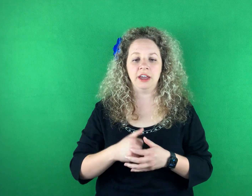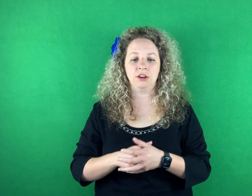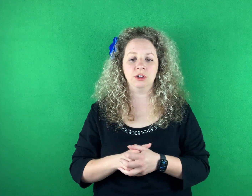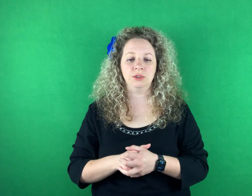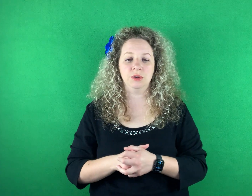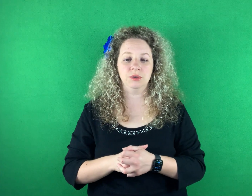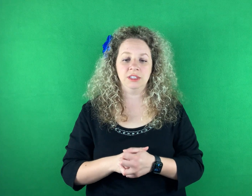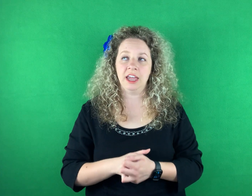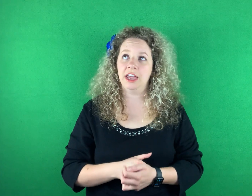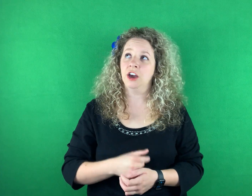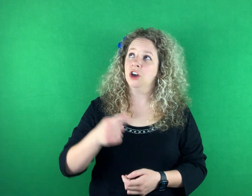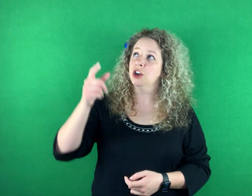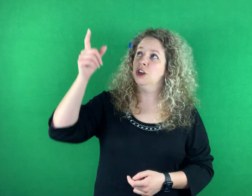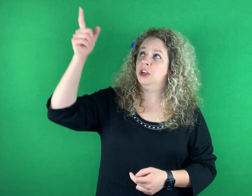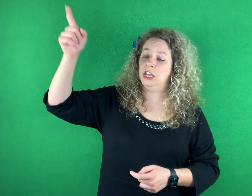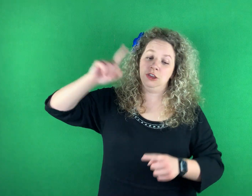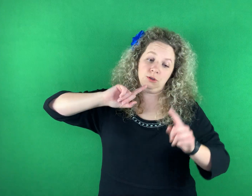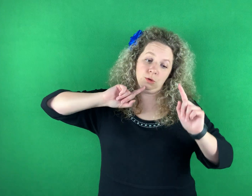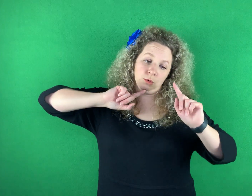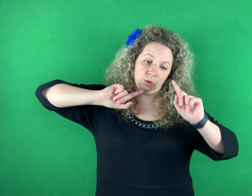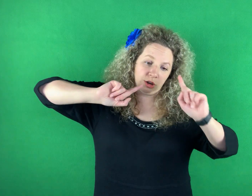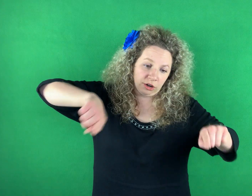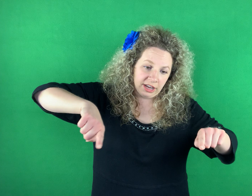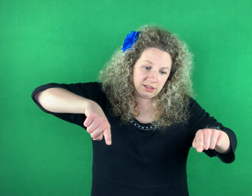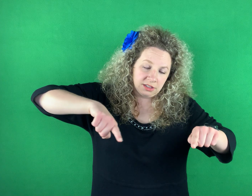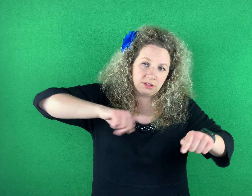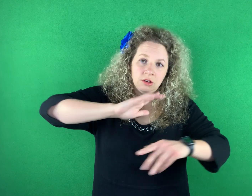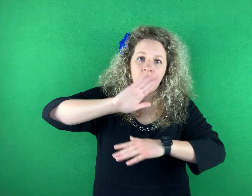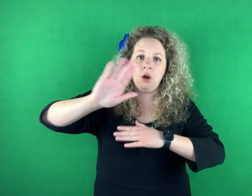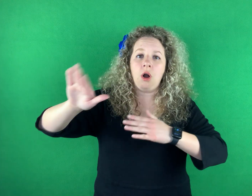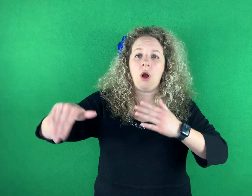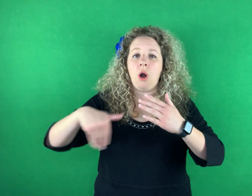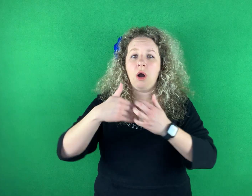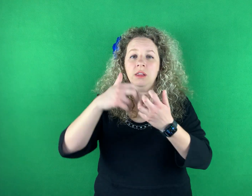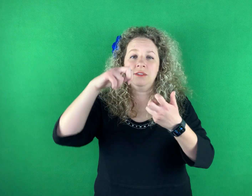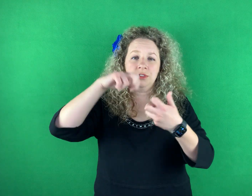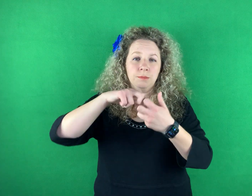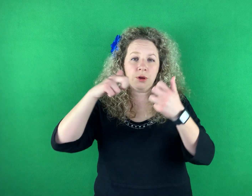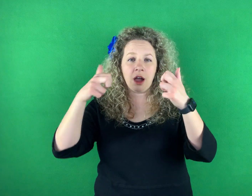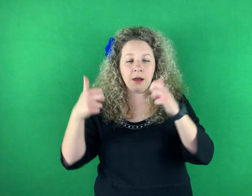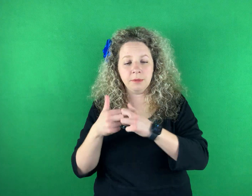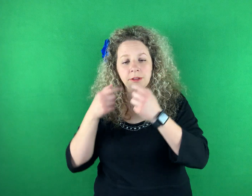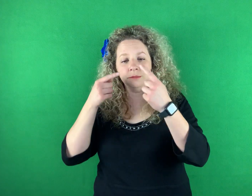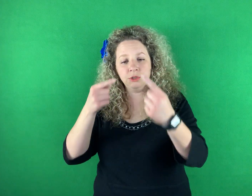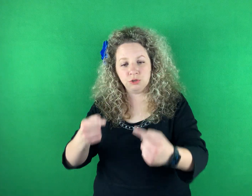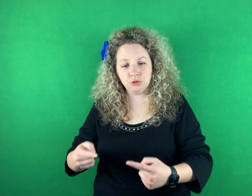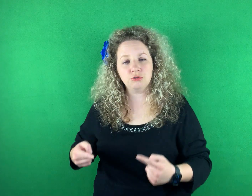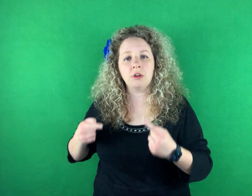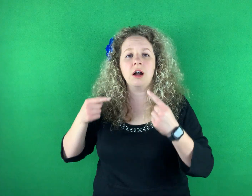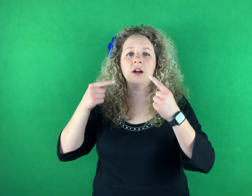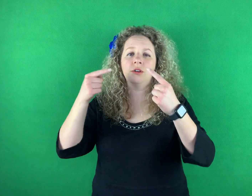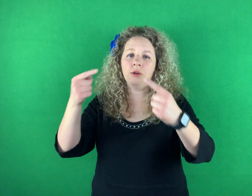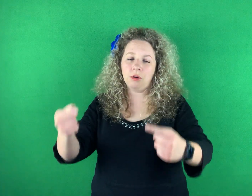could also say, you order it, all of the problems,